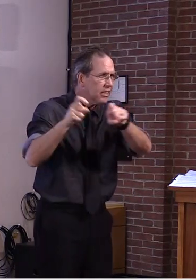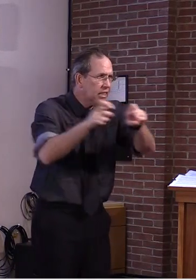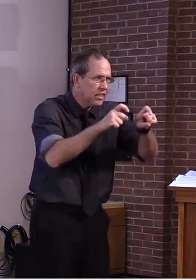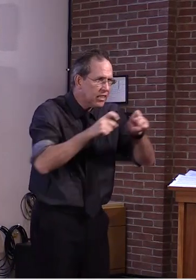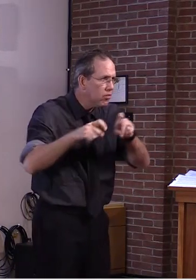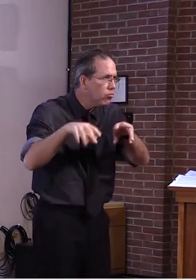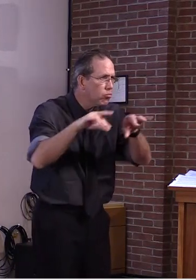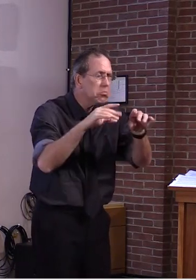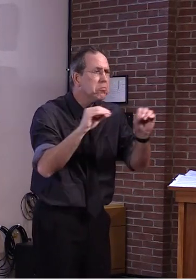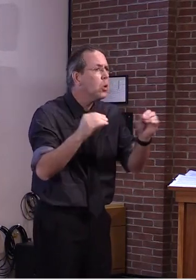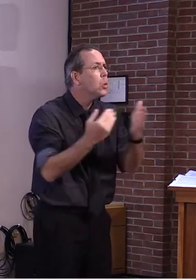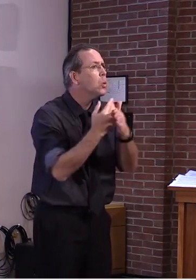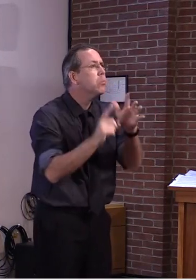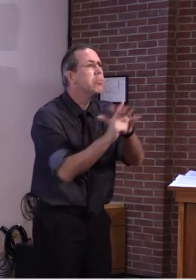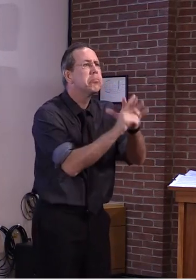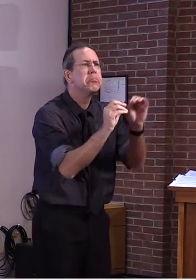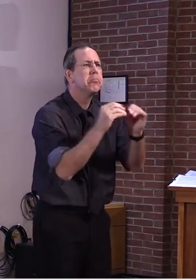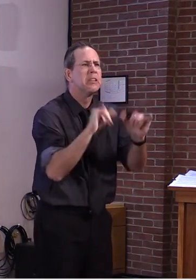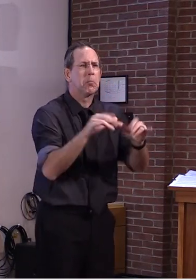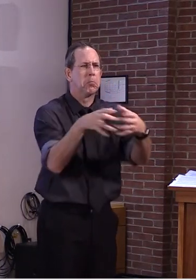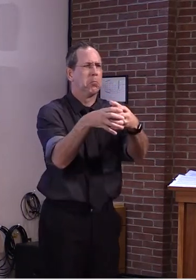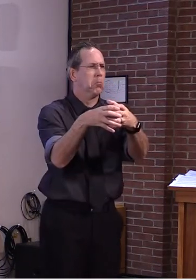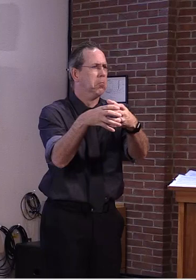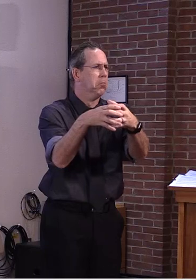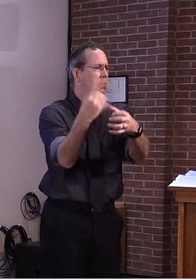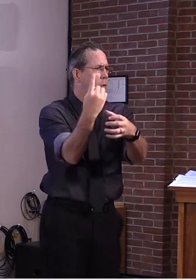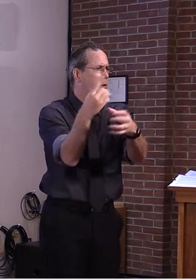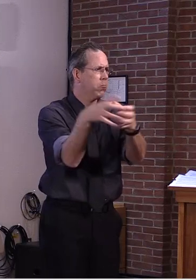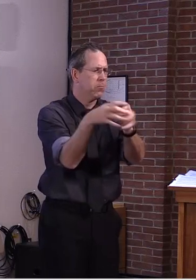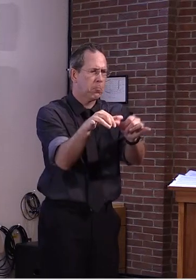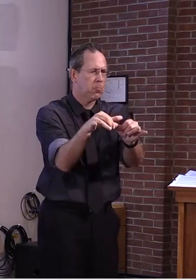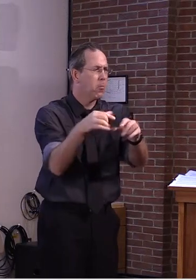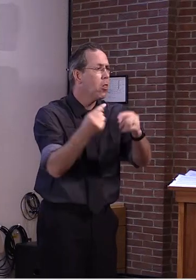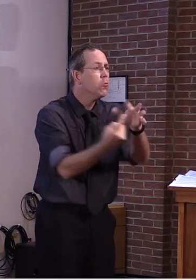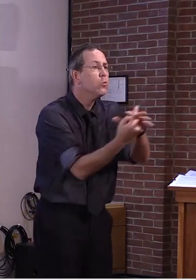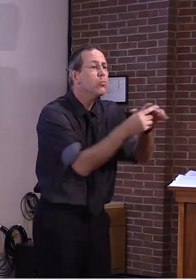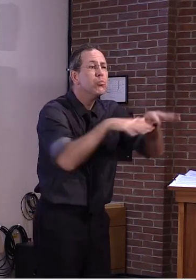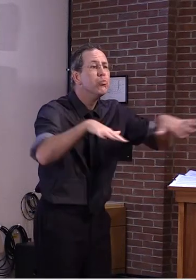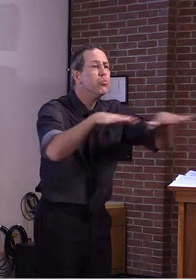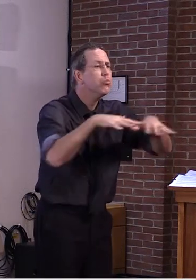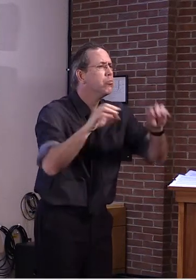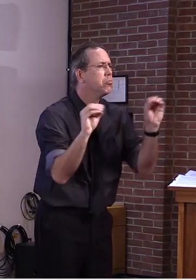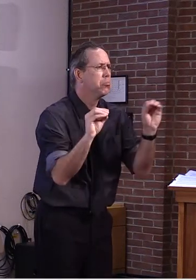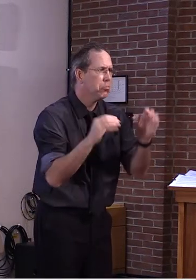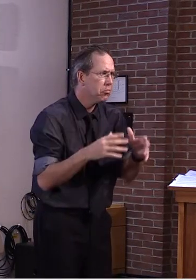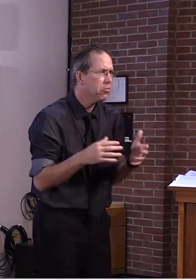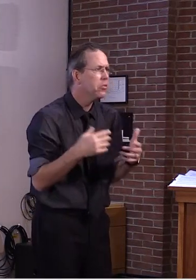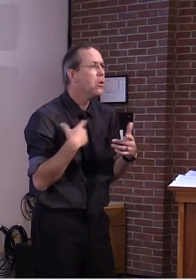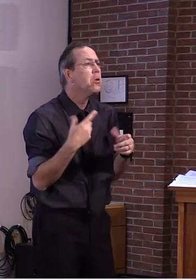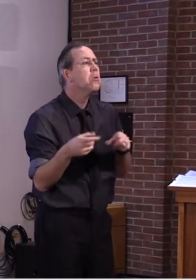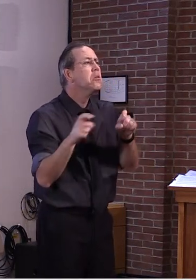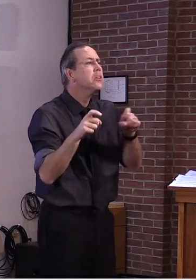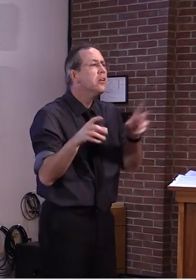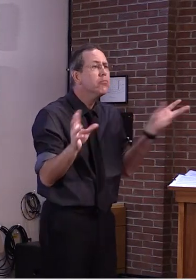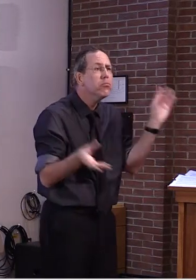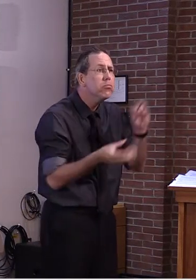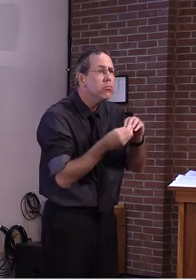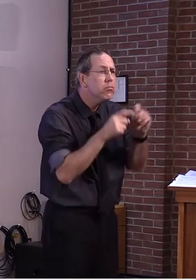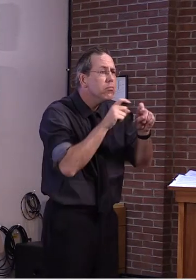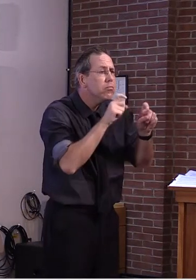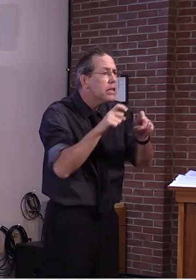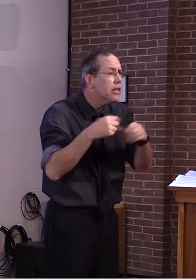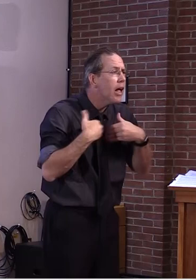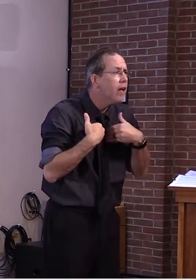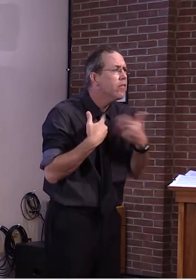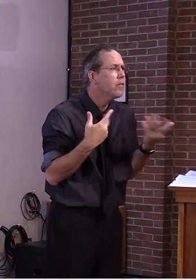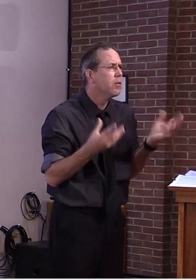Our percent positivity rate last week remained in the 0.3% range, and since March